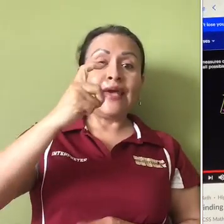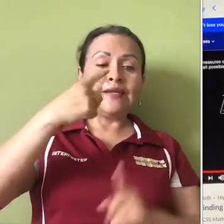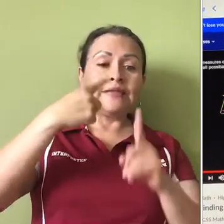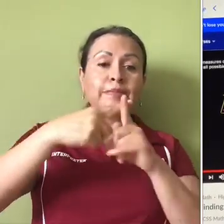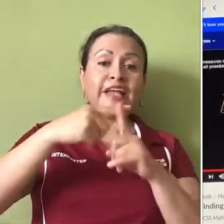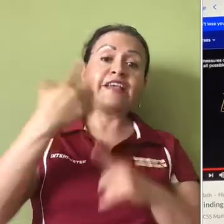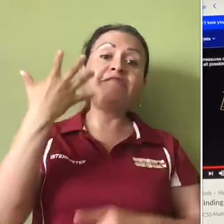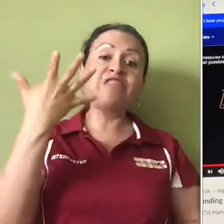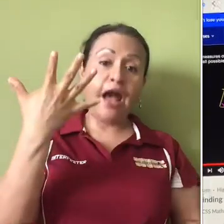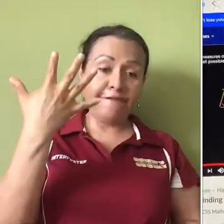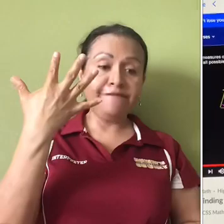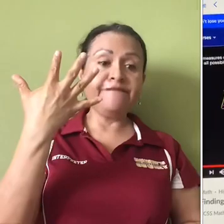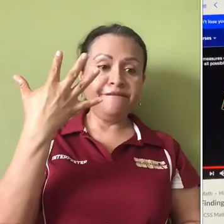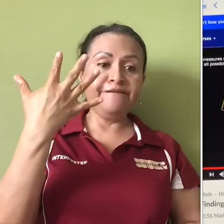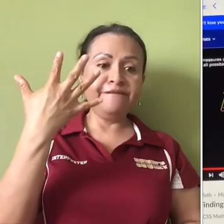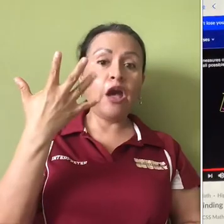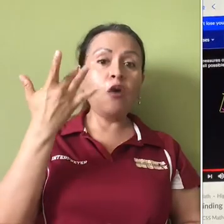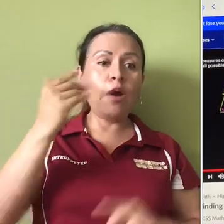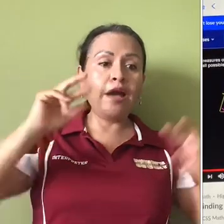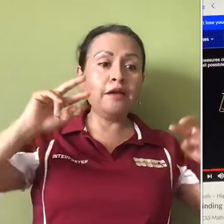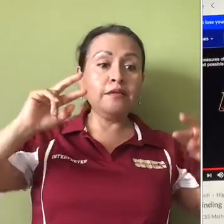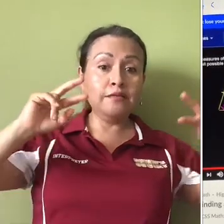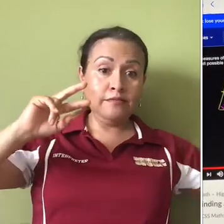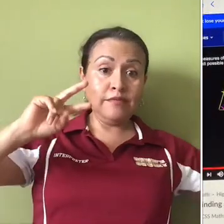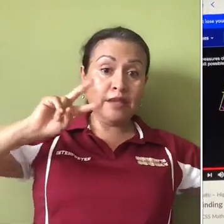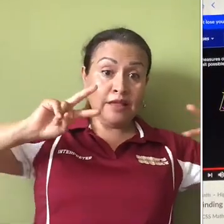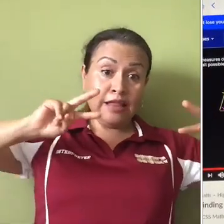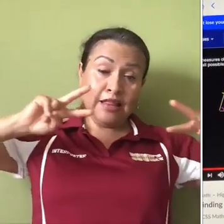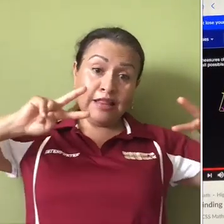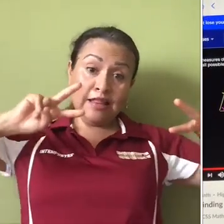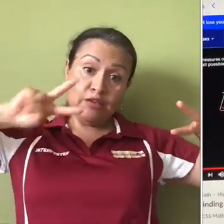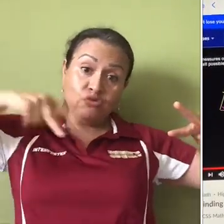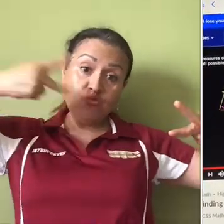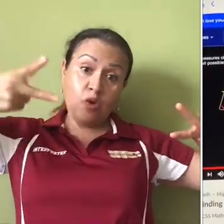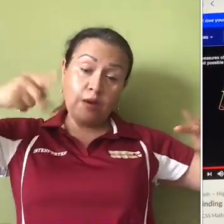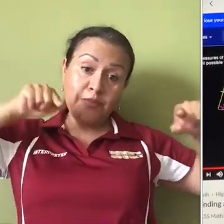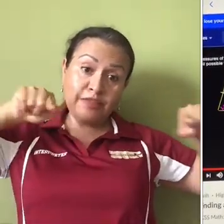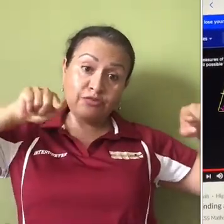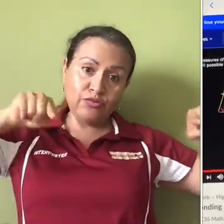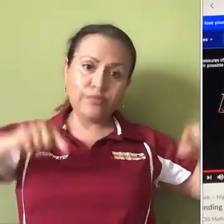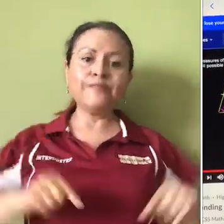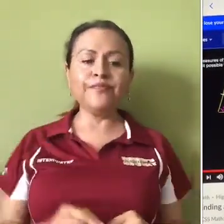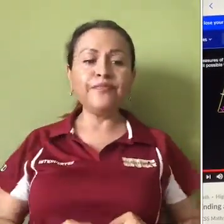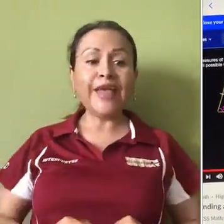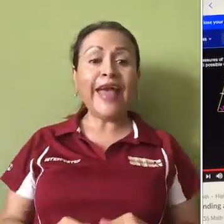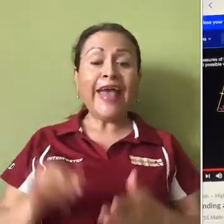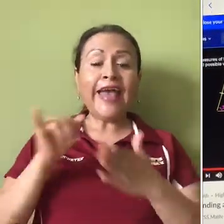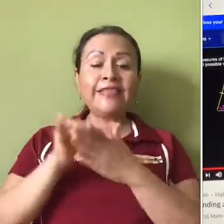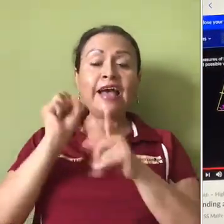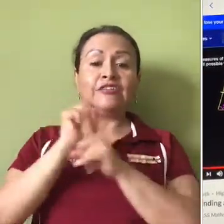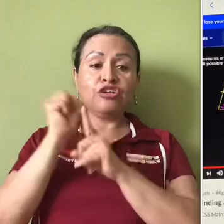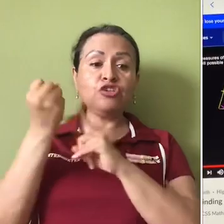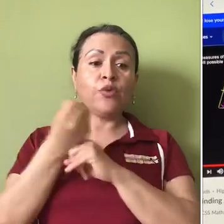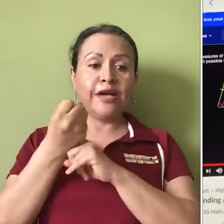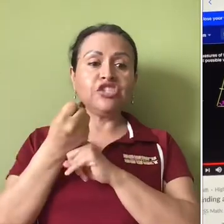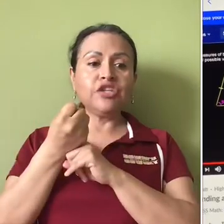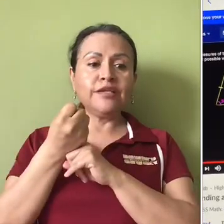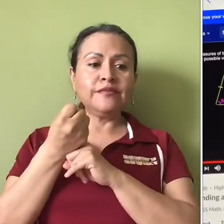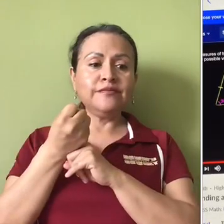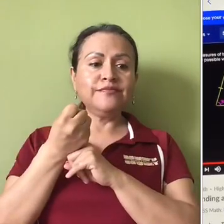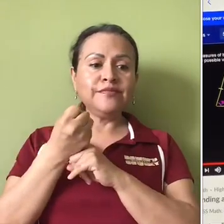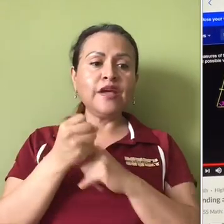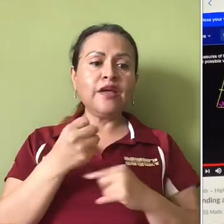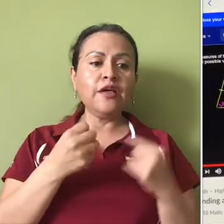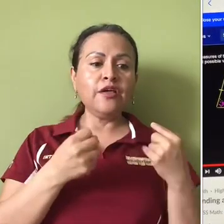plus 5. This is 3x plus 5. So let's just work through each of these. So in this situation, if this base angle is 3x